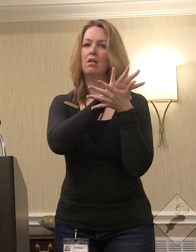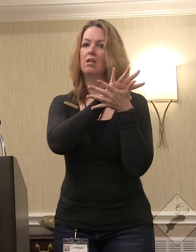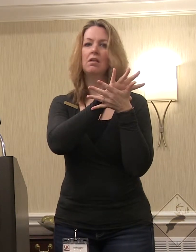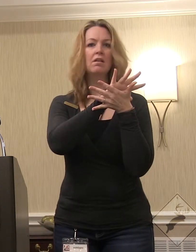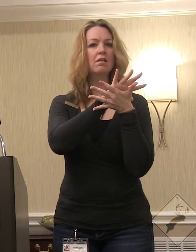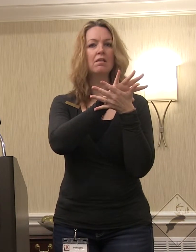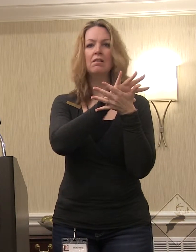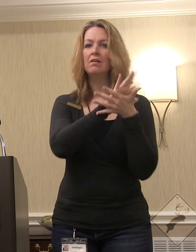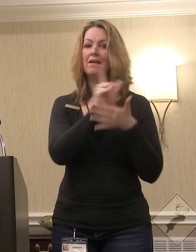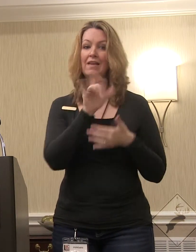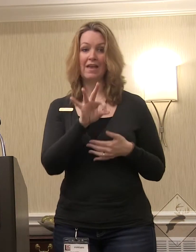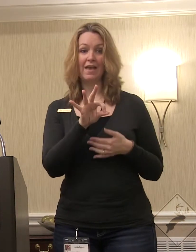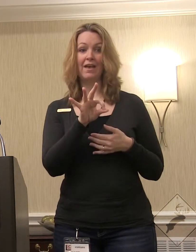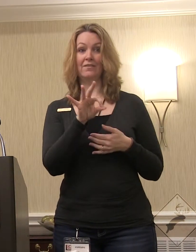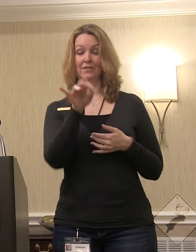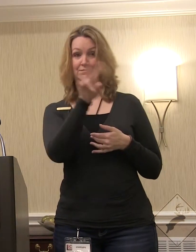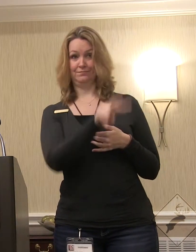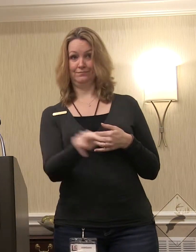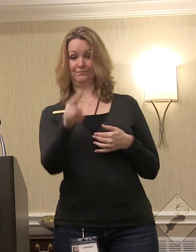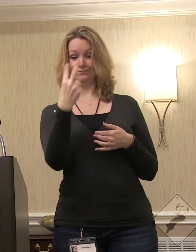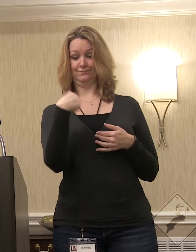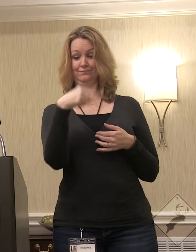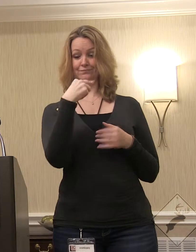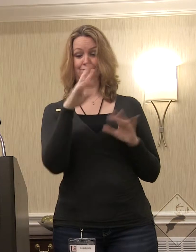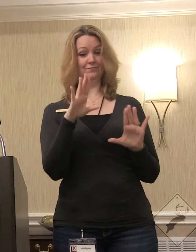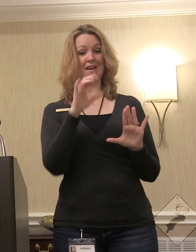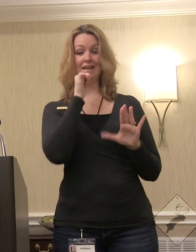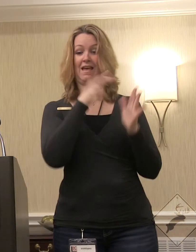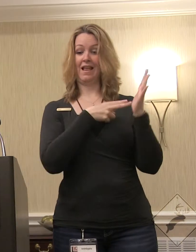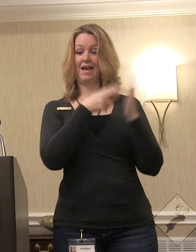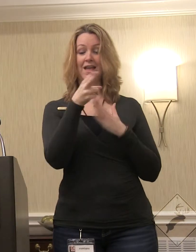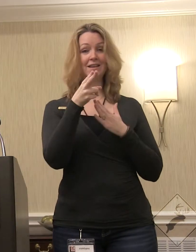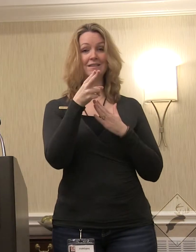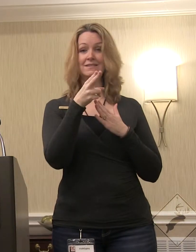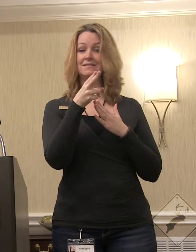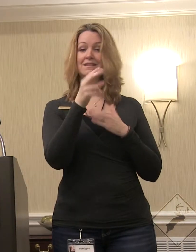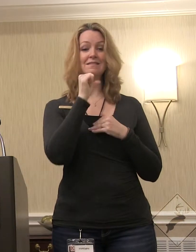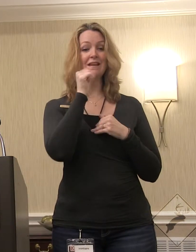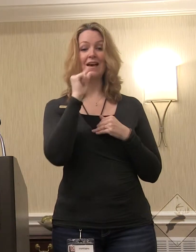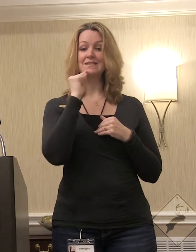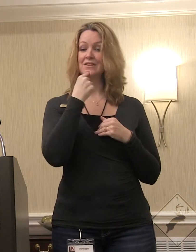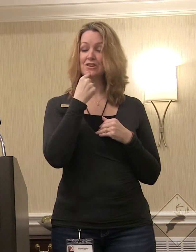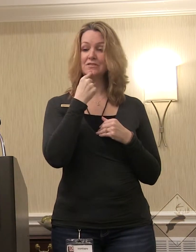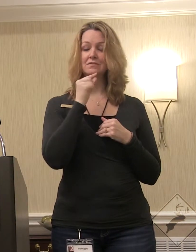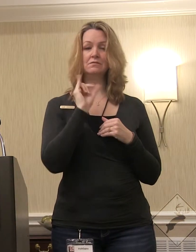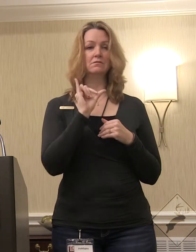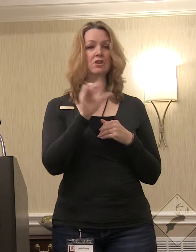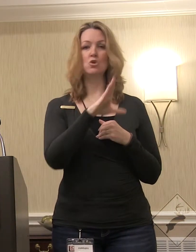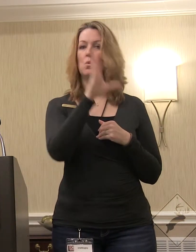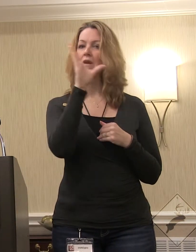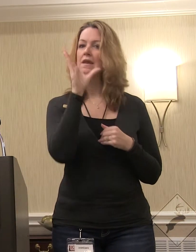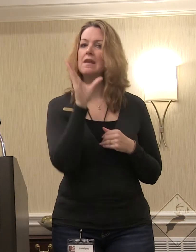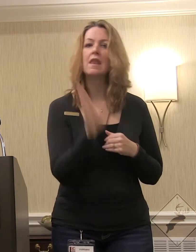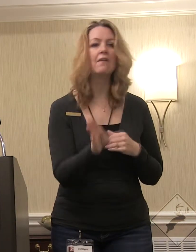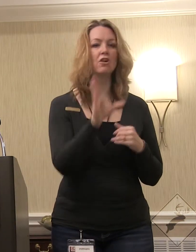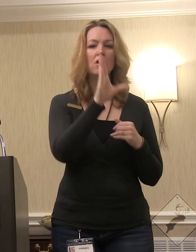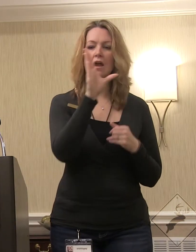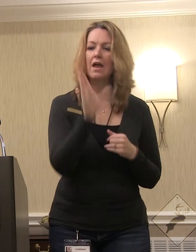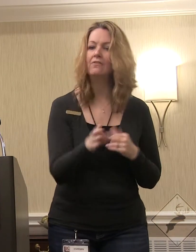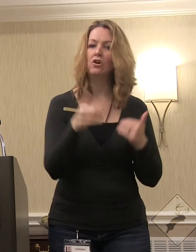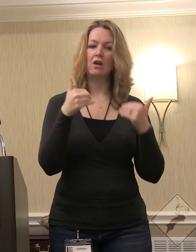seen as less than sincere and less than honest in your fundraising, you'll never have another successful fundraiser. Never,